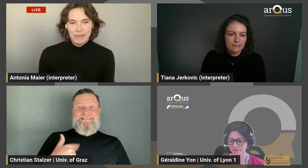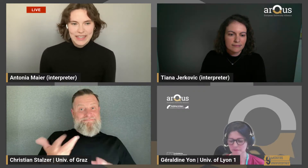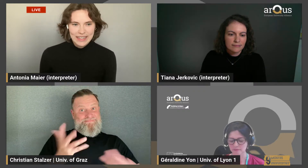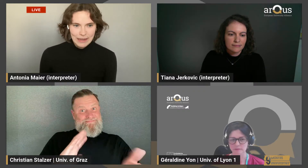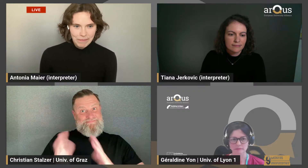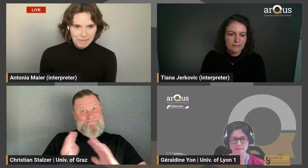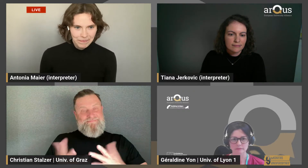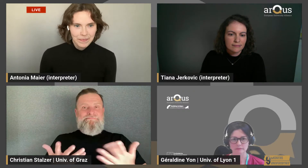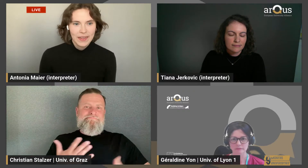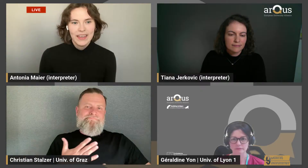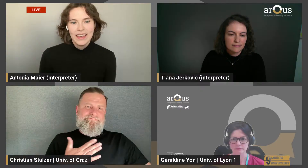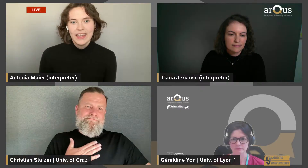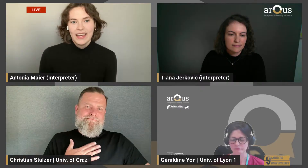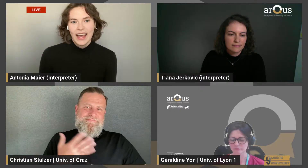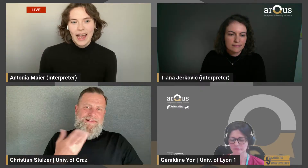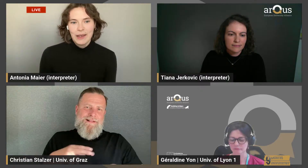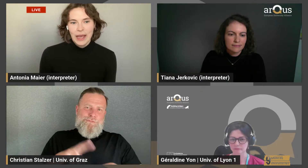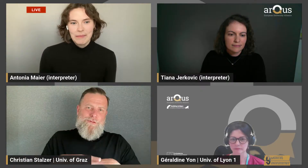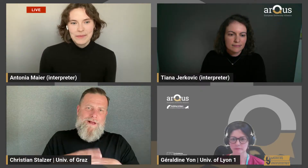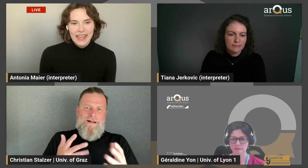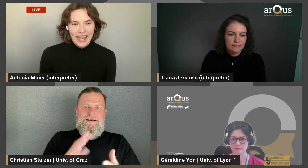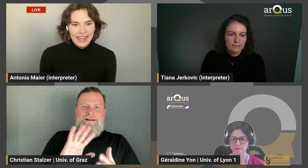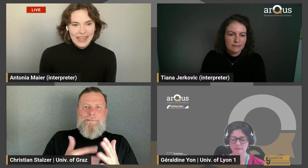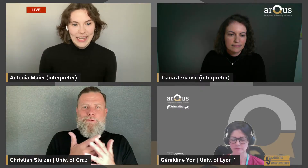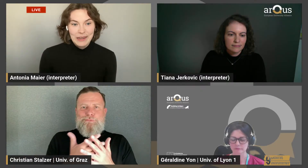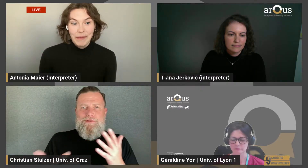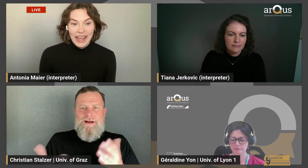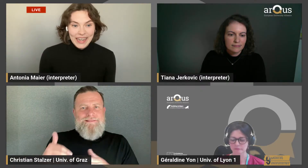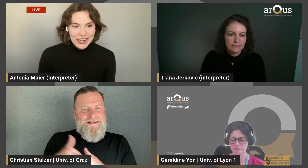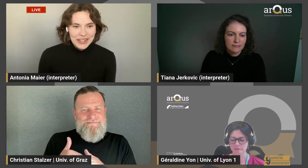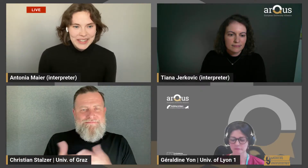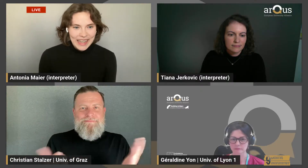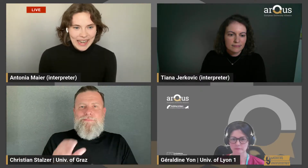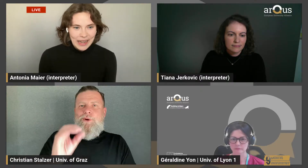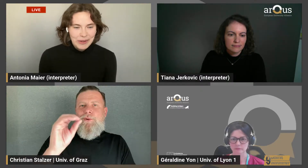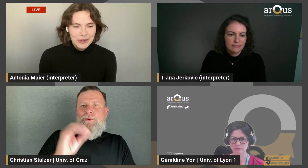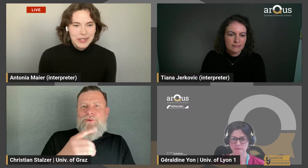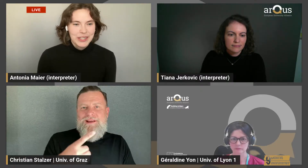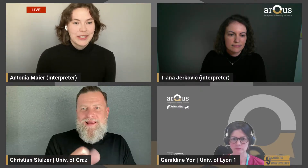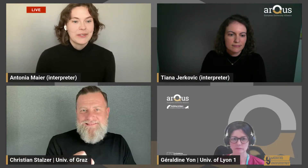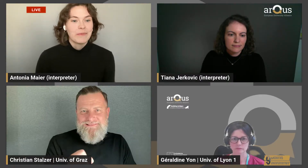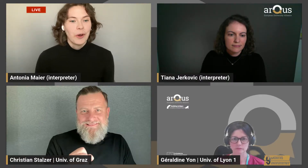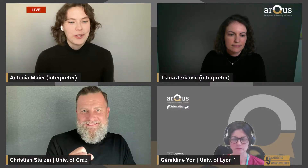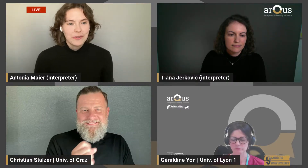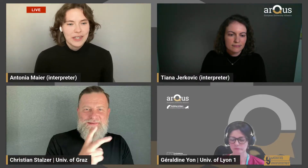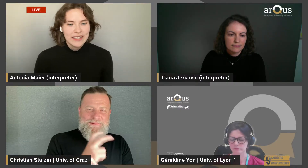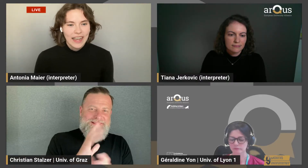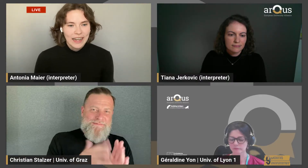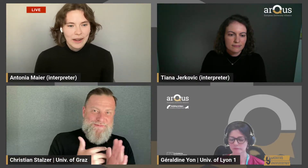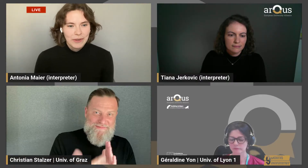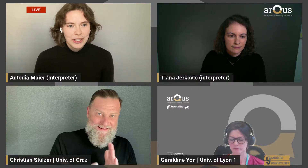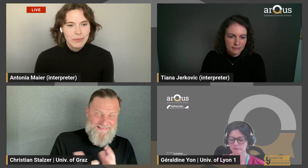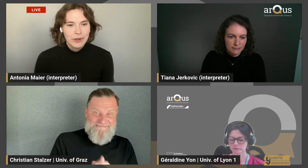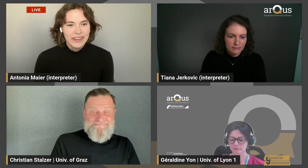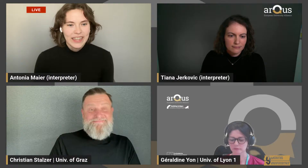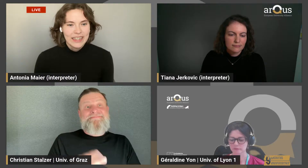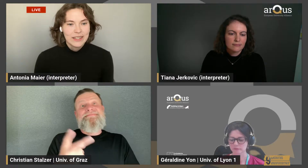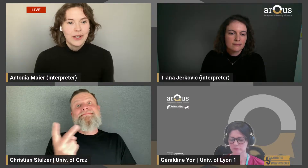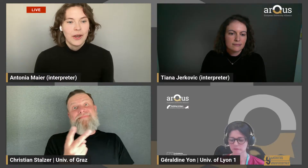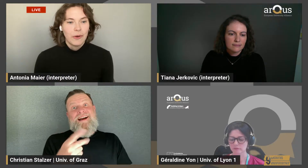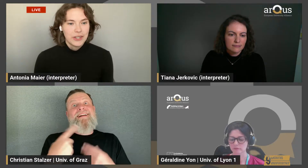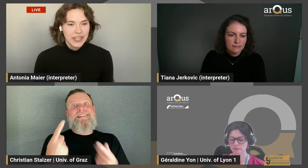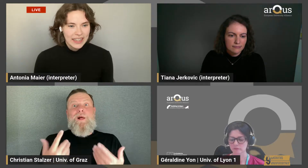with them as a team. I am signing in my national sign language, which is Austrian Sign Language,